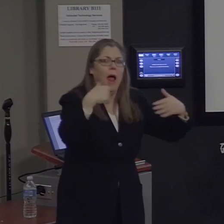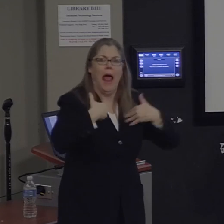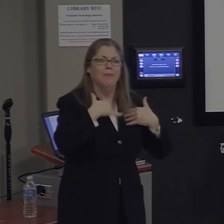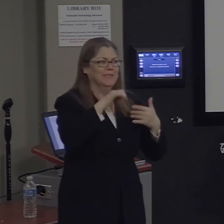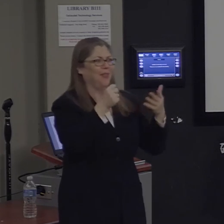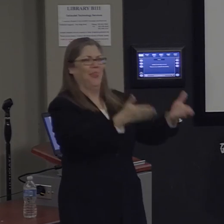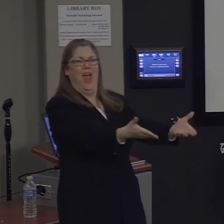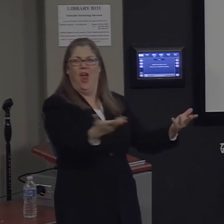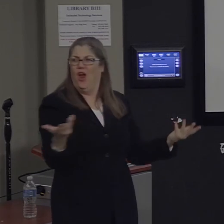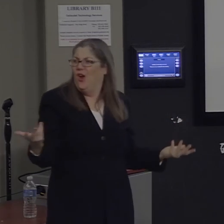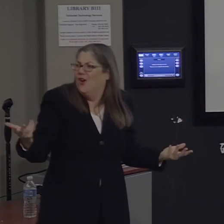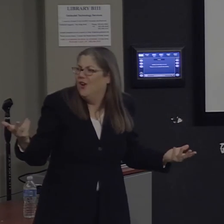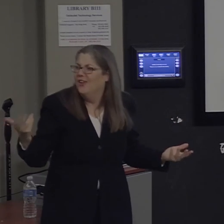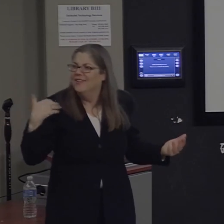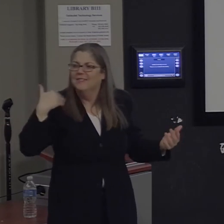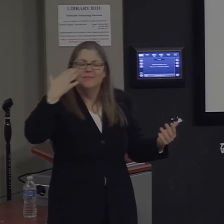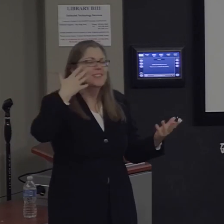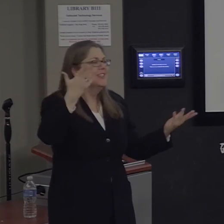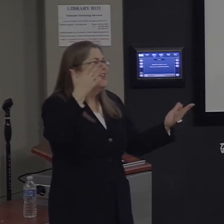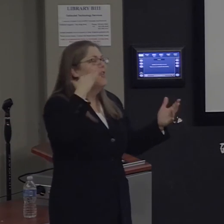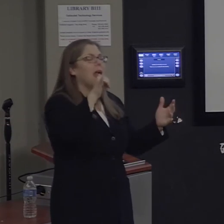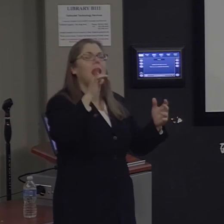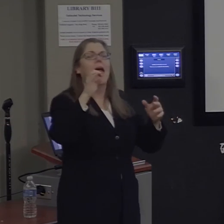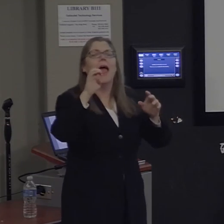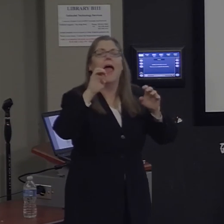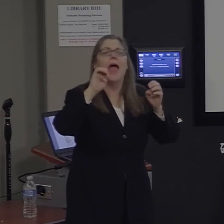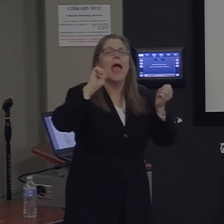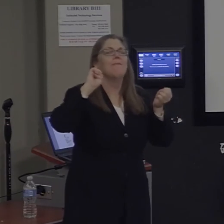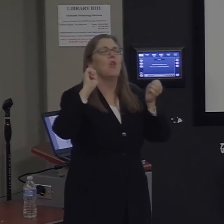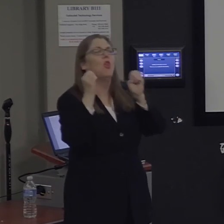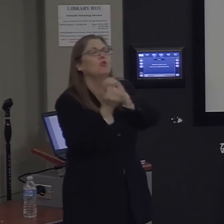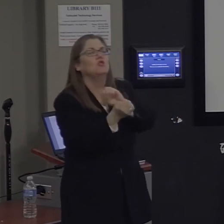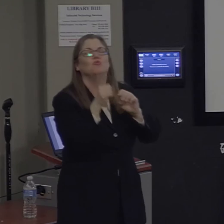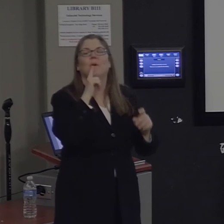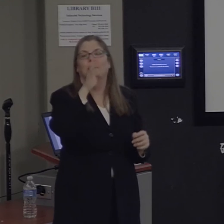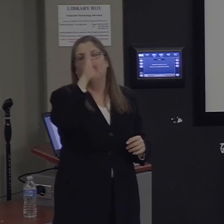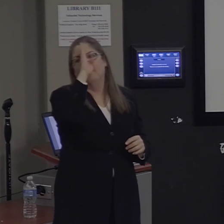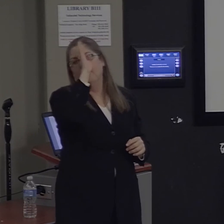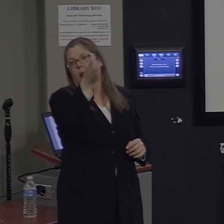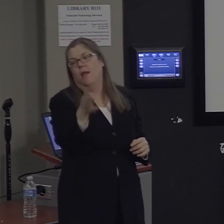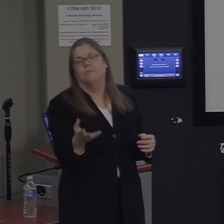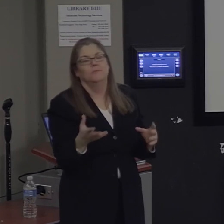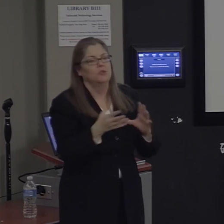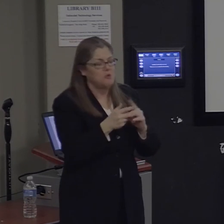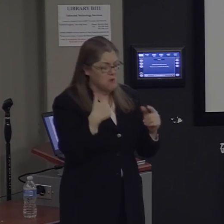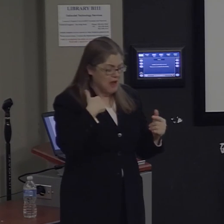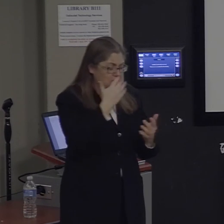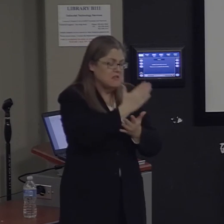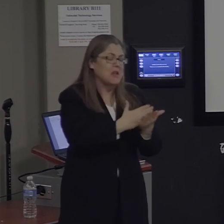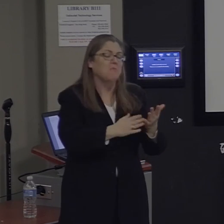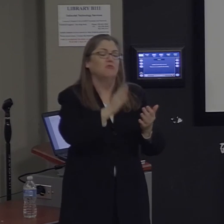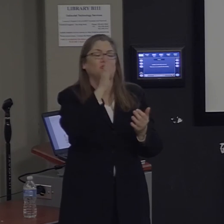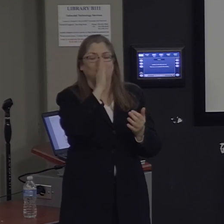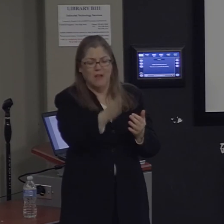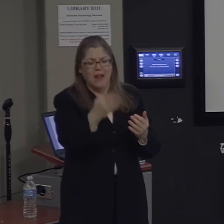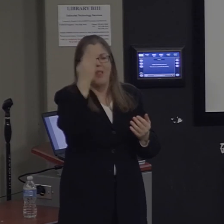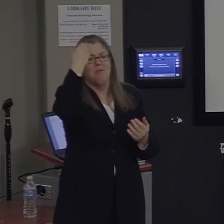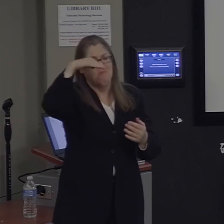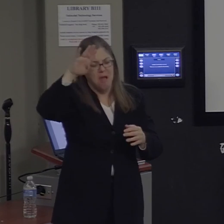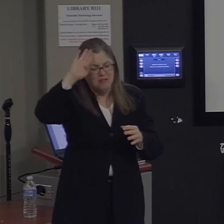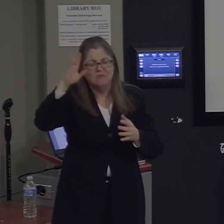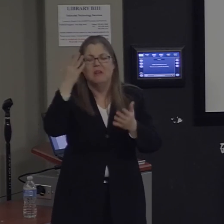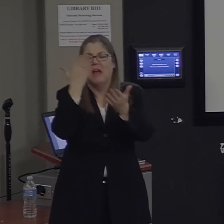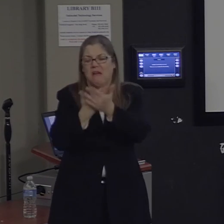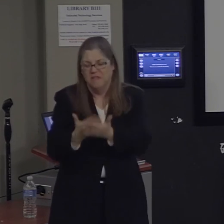actually very, like, the evolutionary story is made up. Where we do have direct anthropological evidence, it doesn't favor what you'd